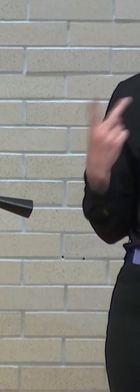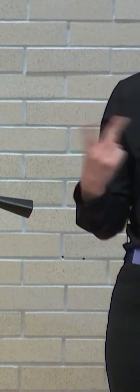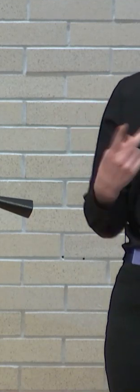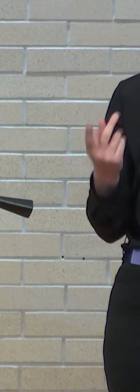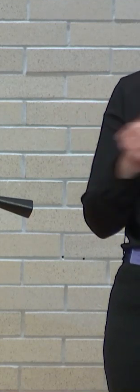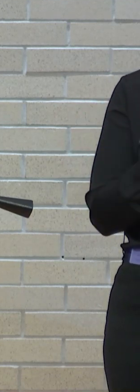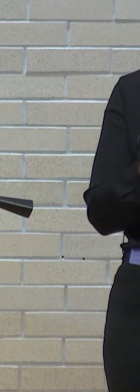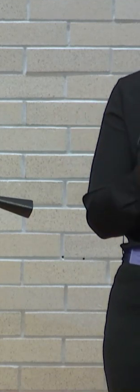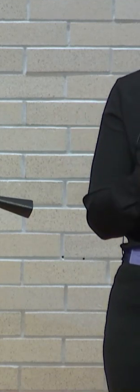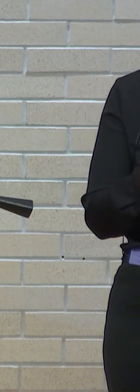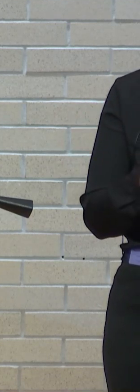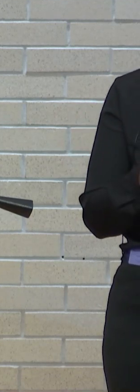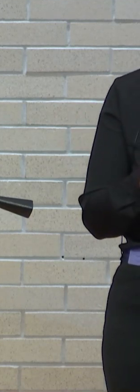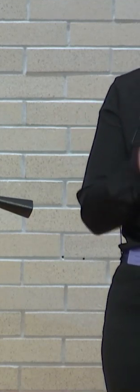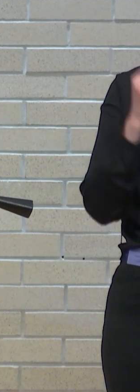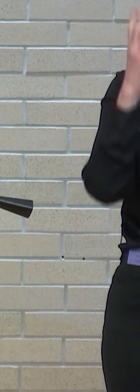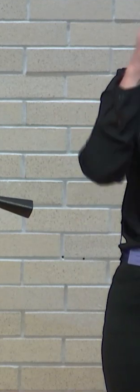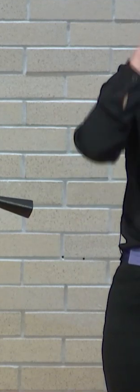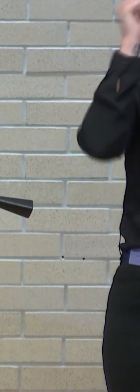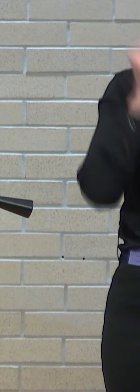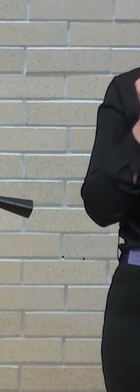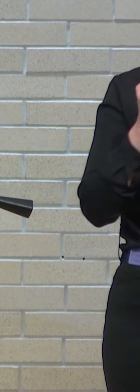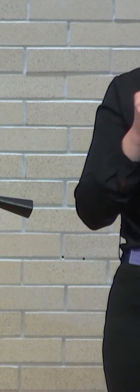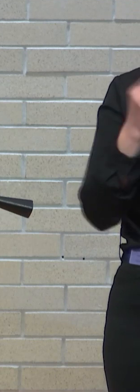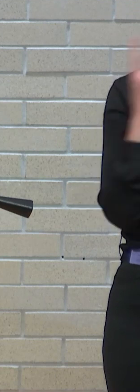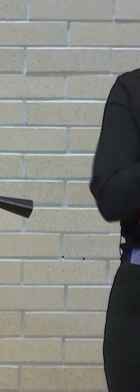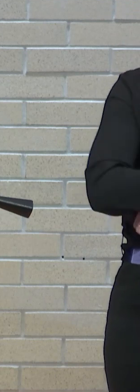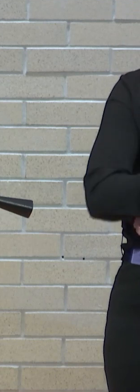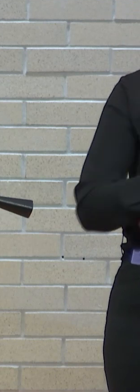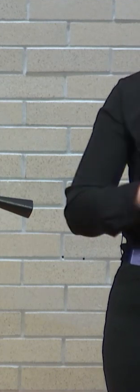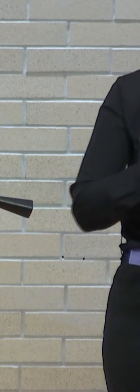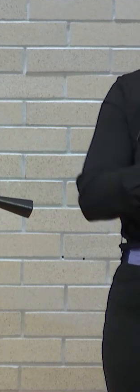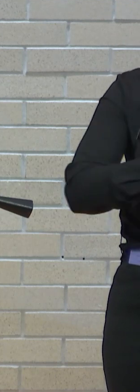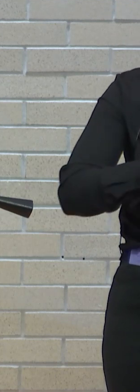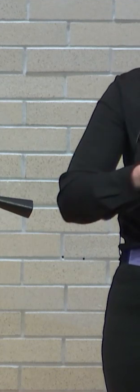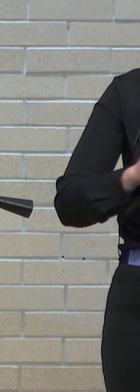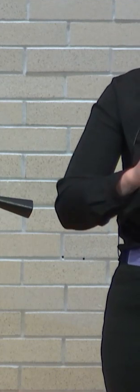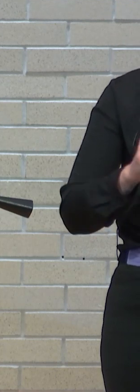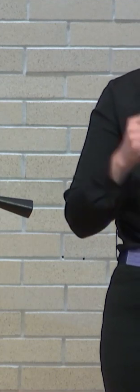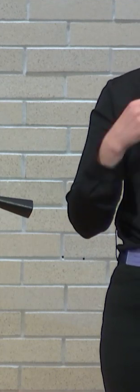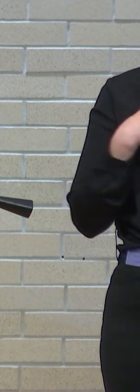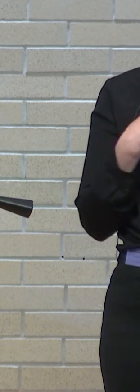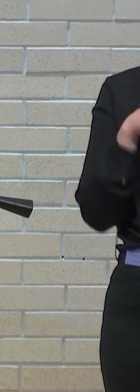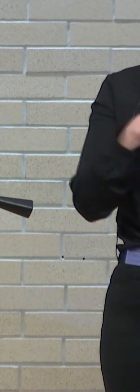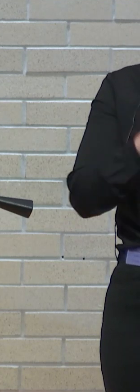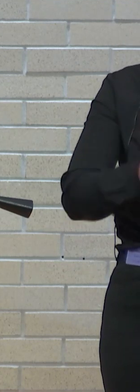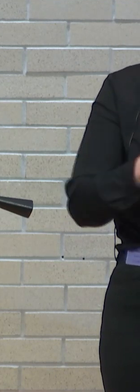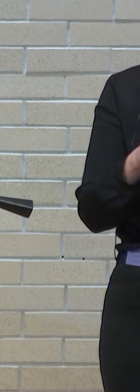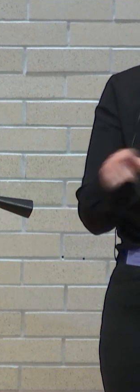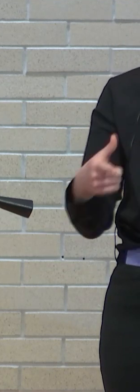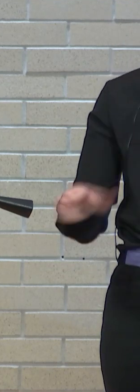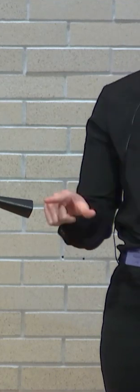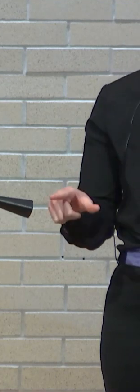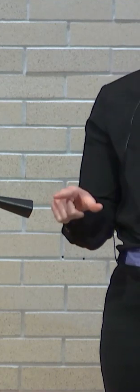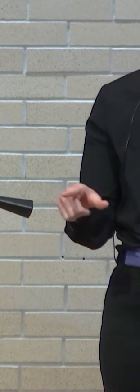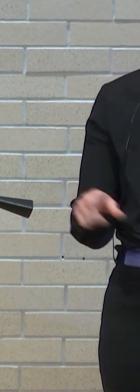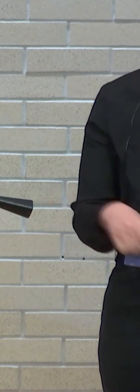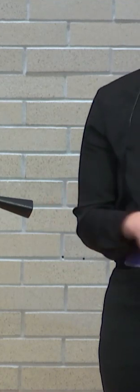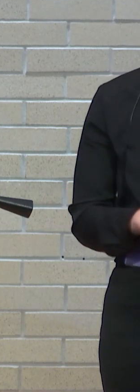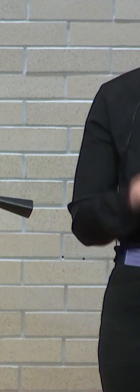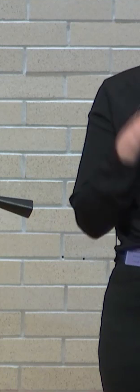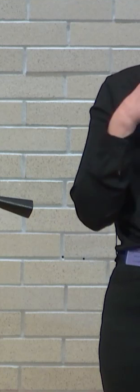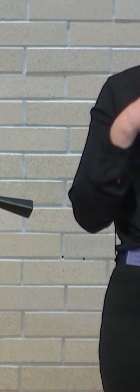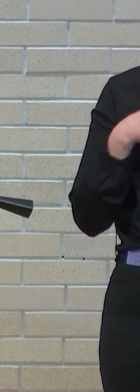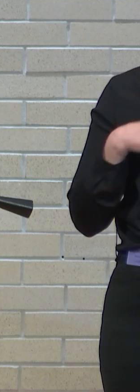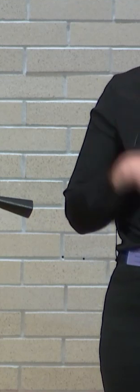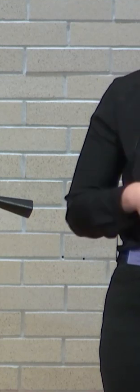corporate worship on Africa Day. It is written in our mother tongue, which is Isindebele. Unfortunately, my sister could not be here